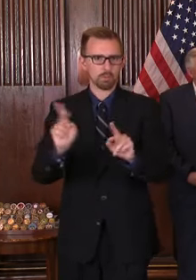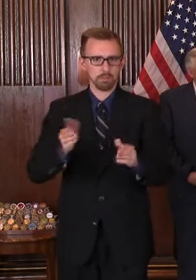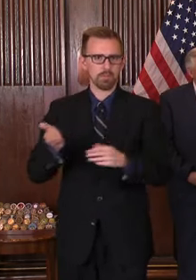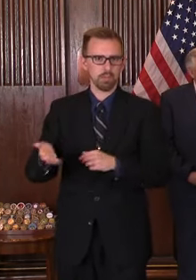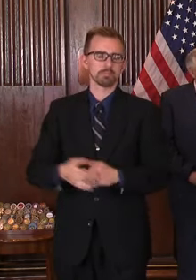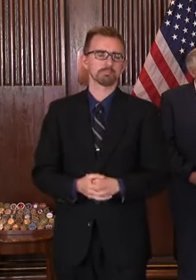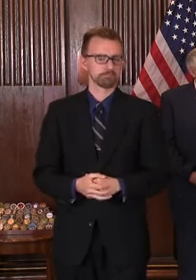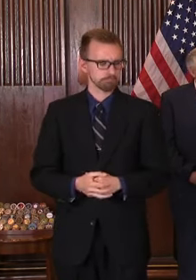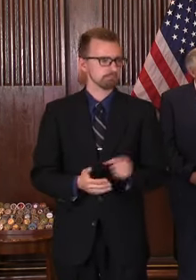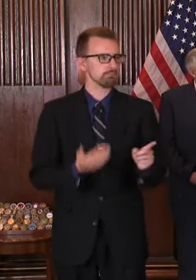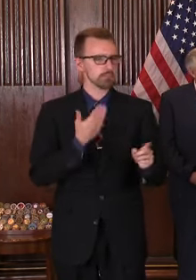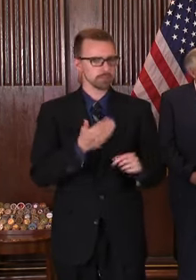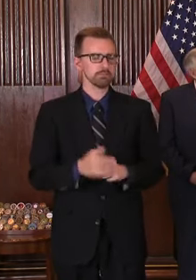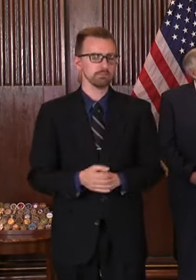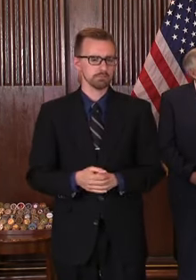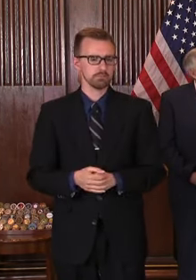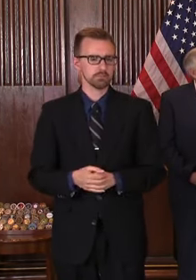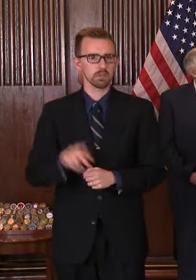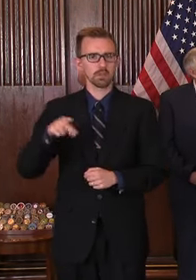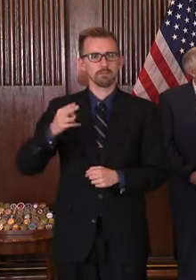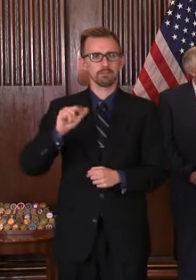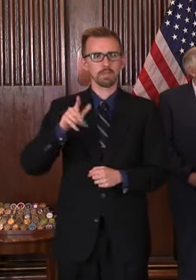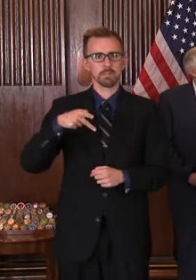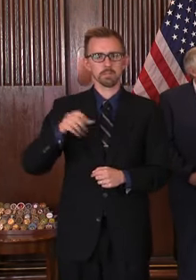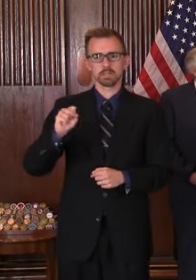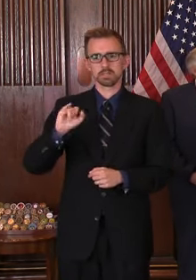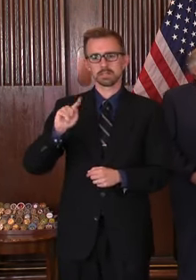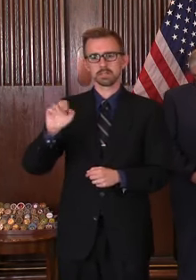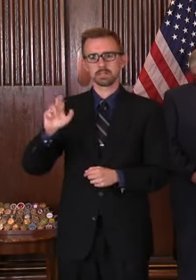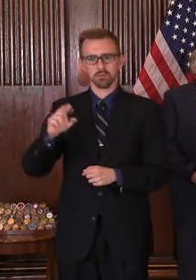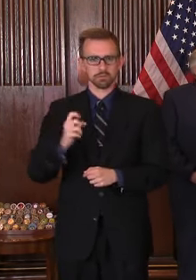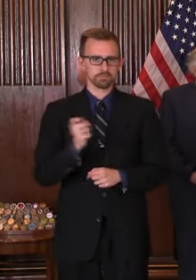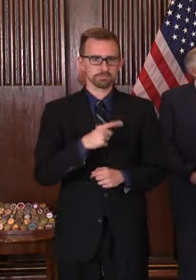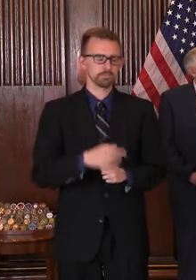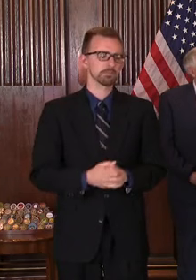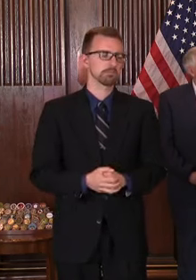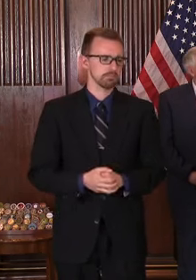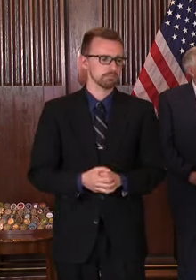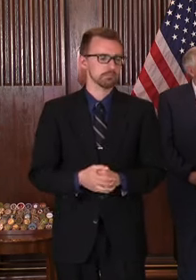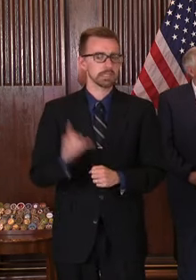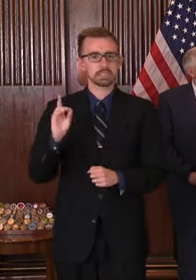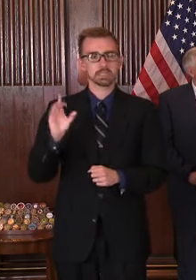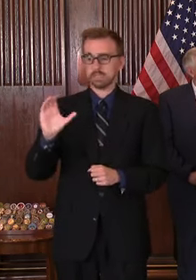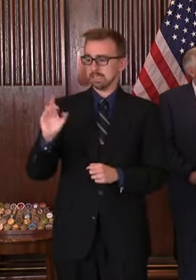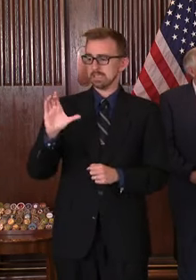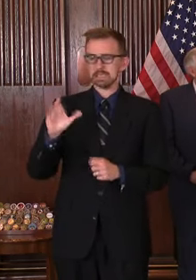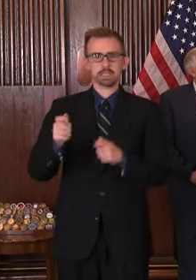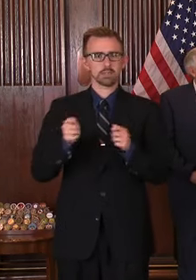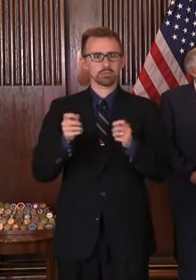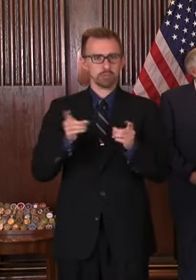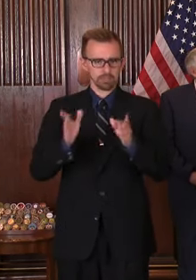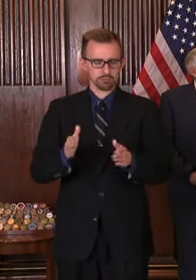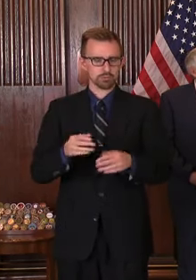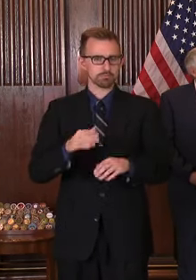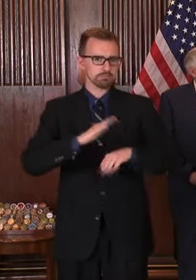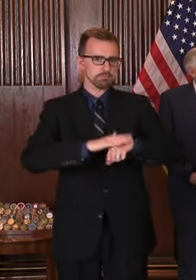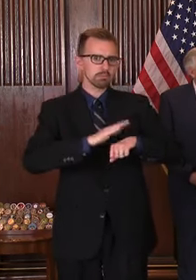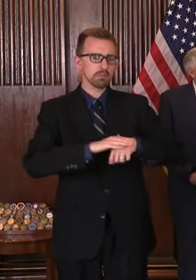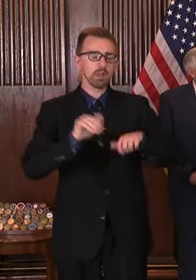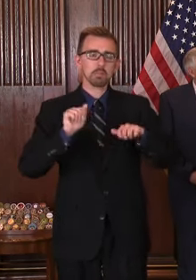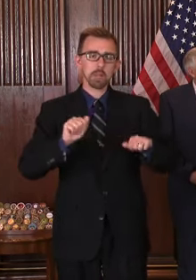All right, thank you. This question is from Philip Sitter, Jefferson City News Tribune. The director of the CDC this week warned that a